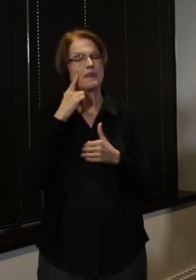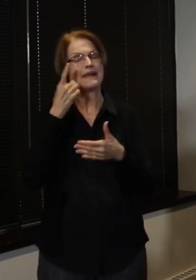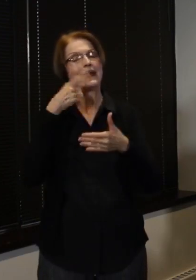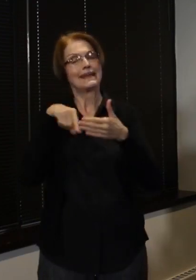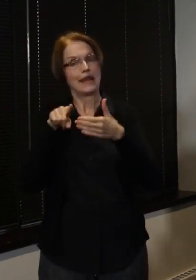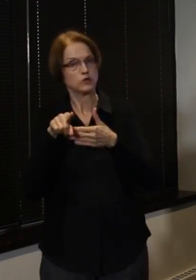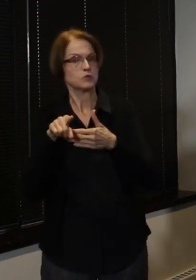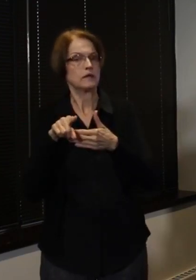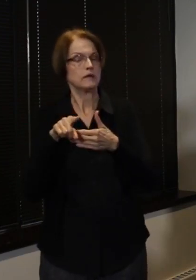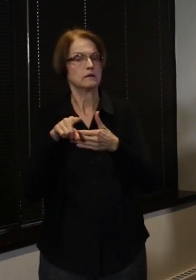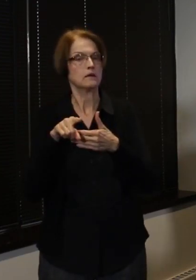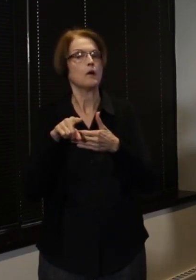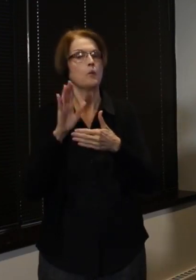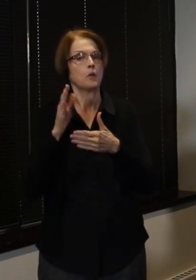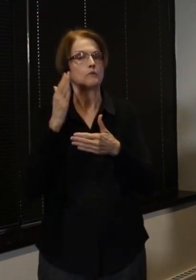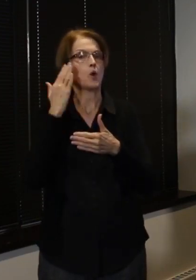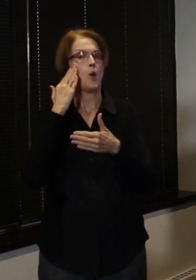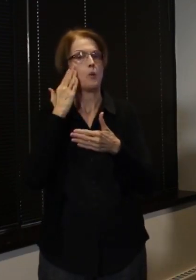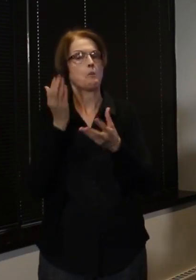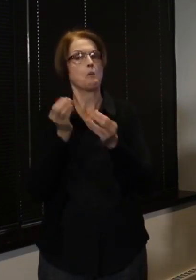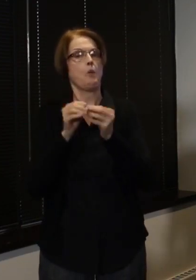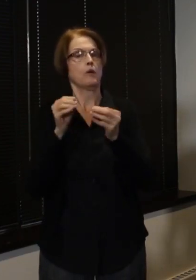this actually means for the community.